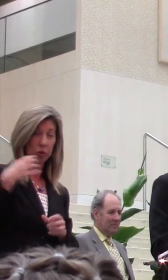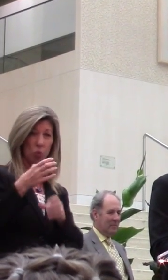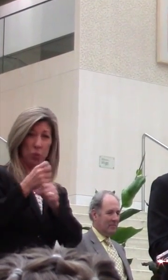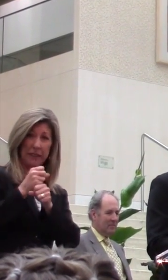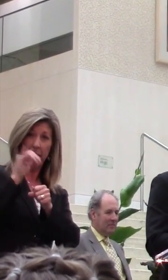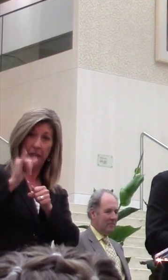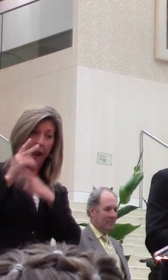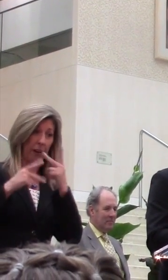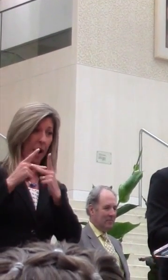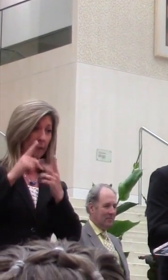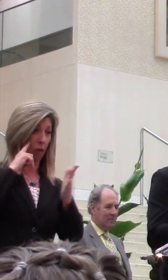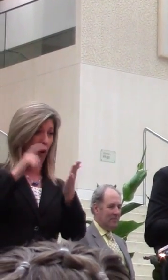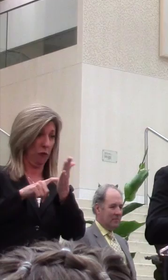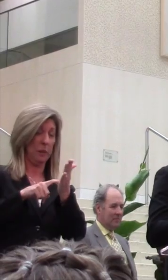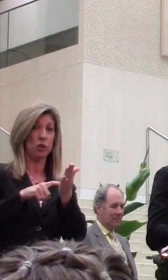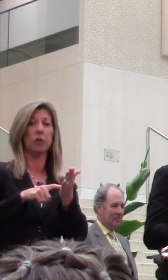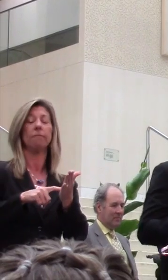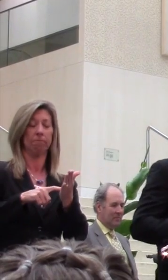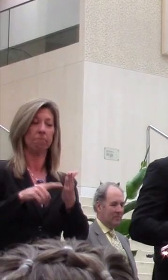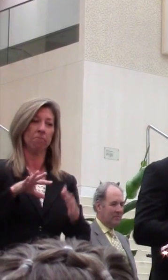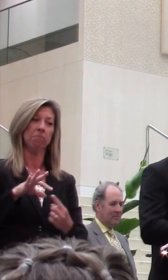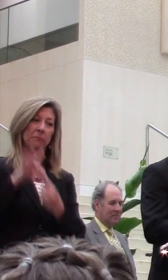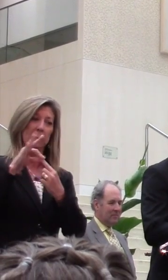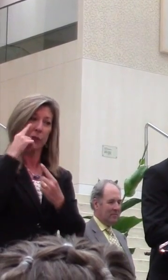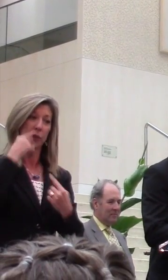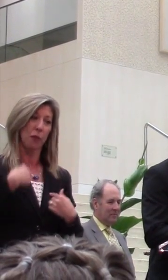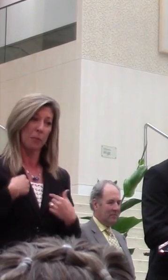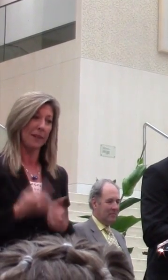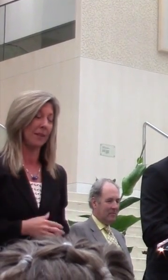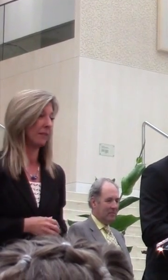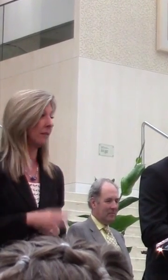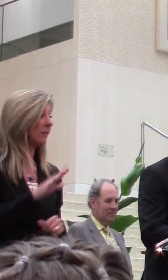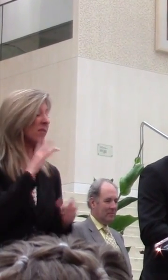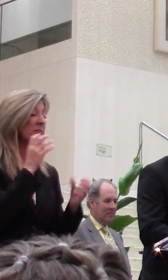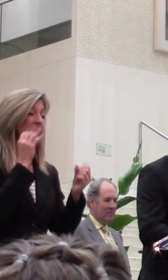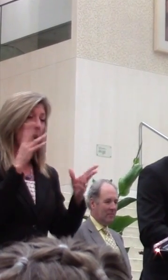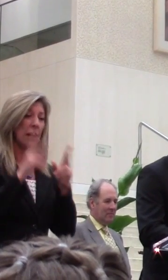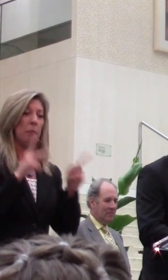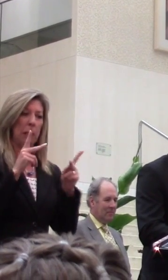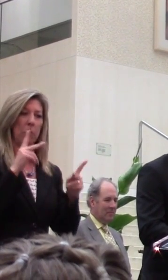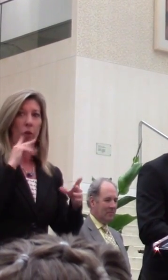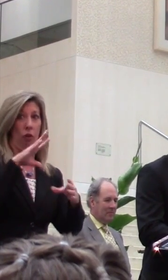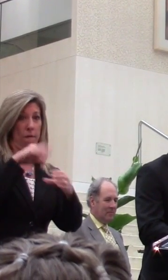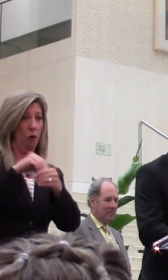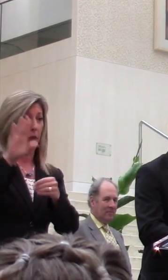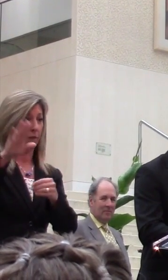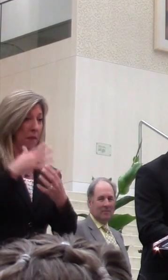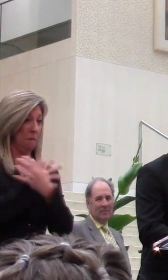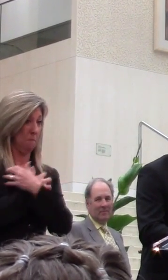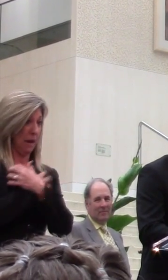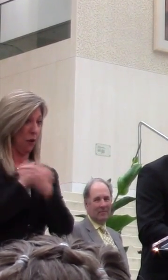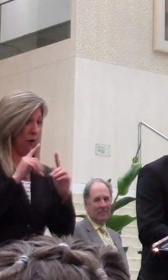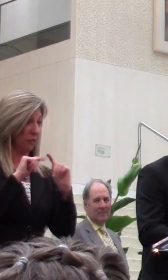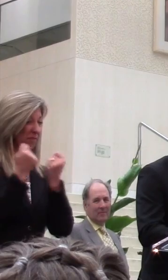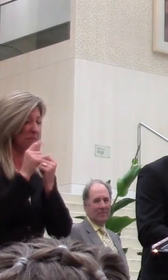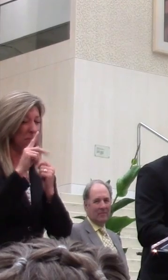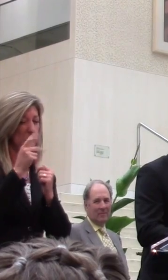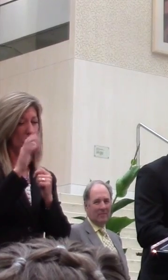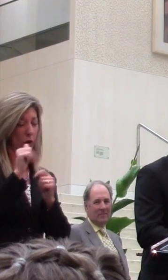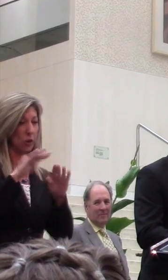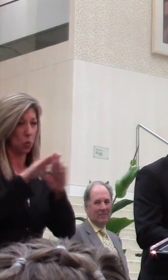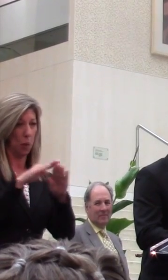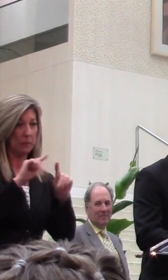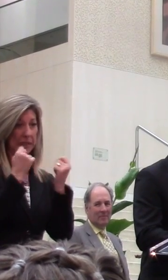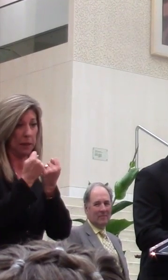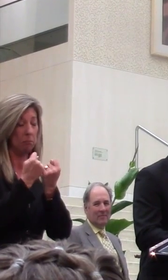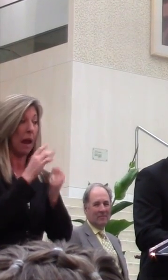special. There are many people involved in the Stedward Bears para swim team and in my personal journey to get here.